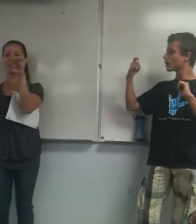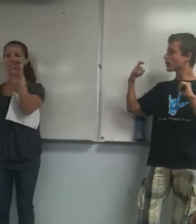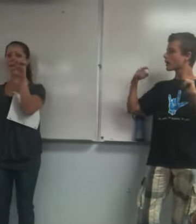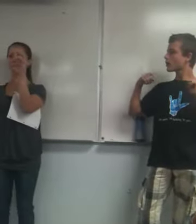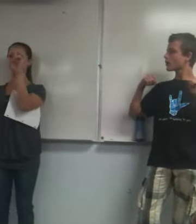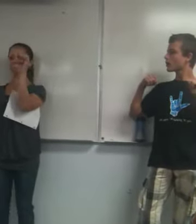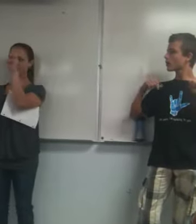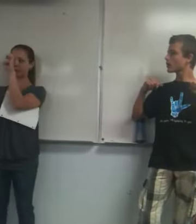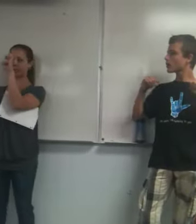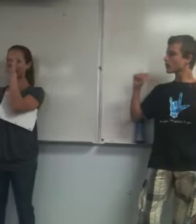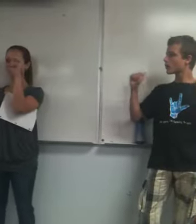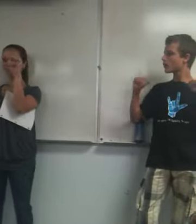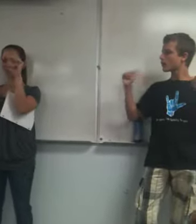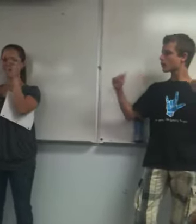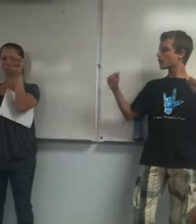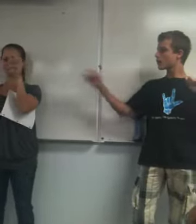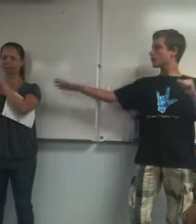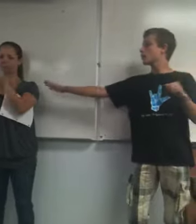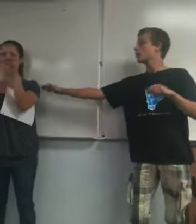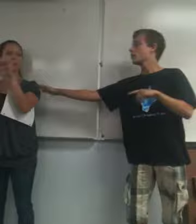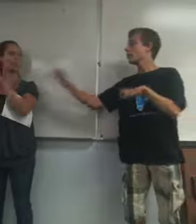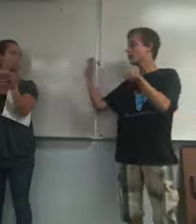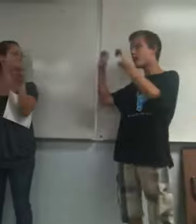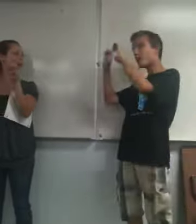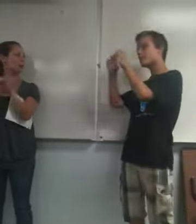Oh, and experiment is with E.